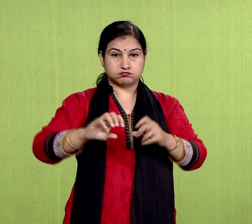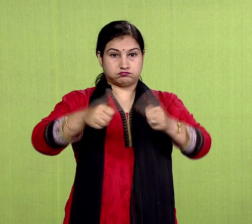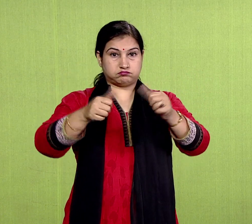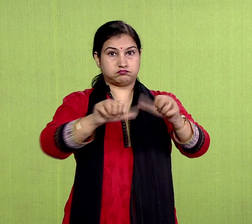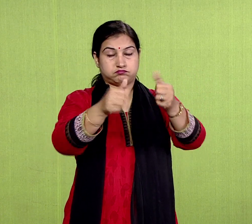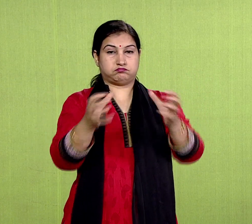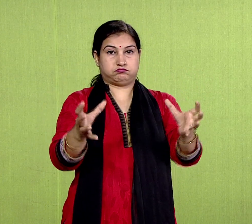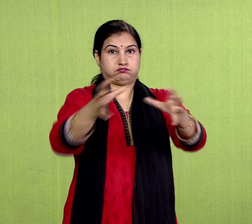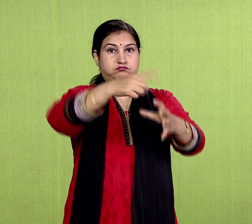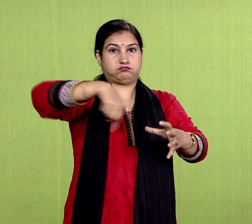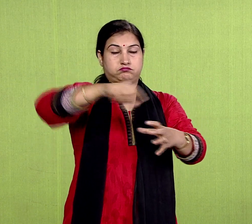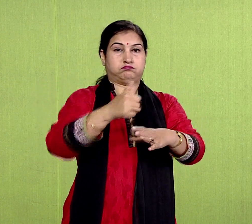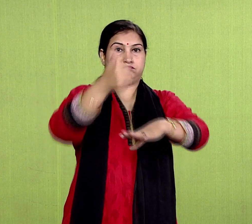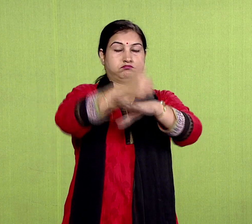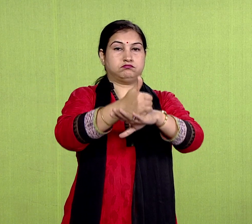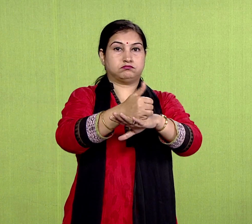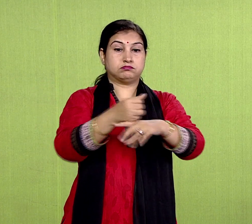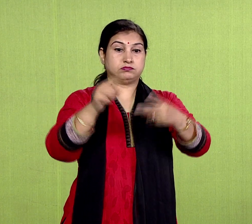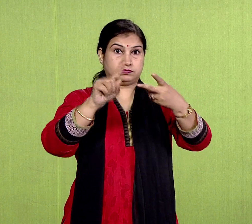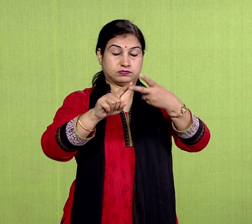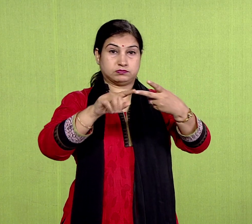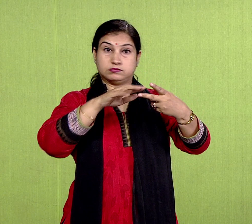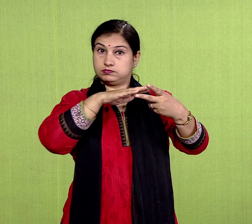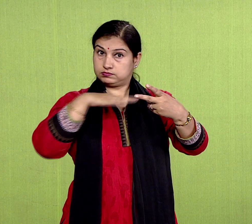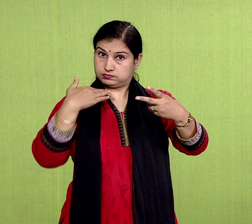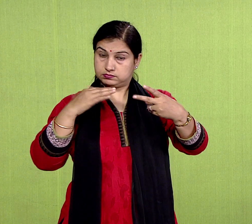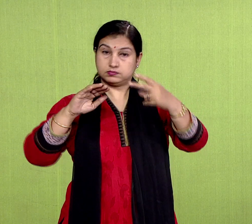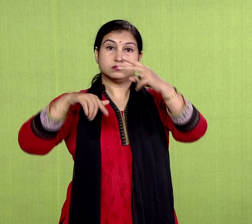After Bindusara's death, his son Ashoka became the king.